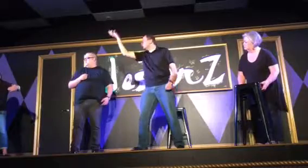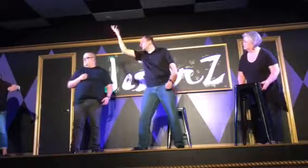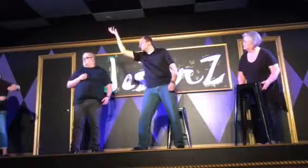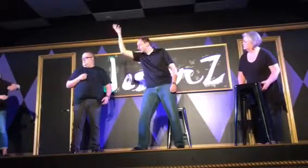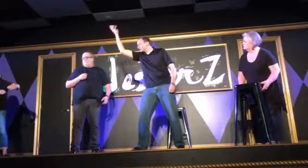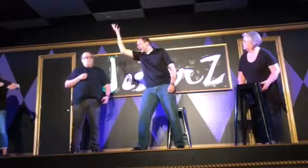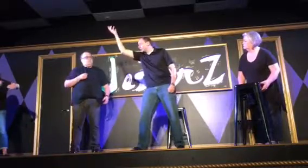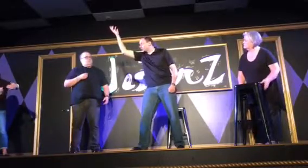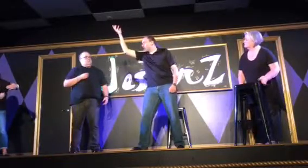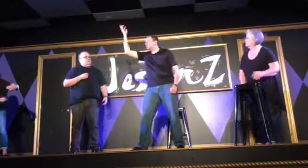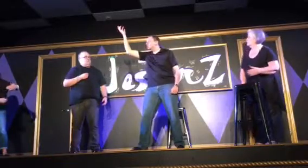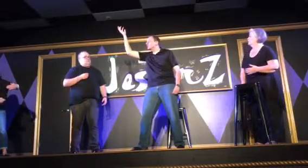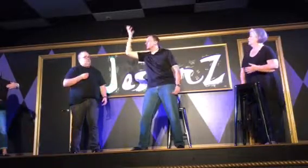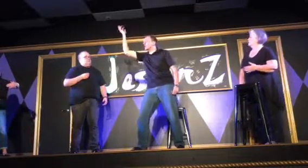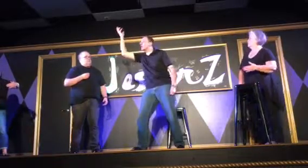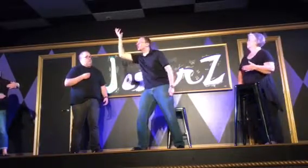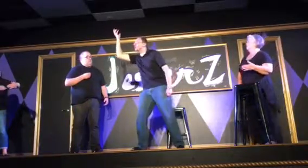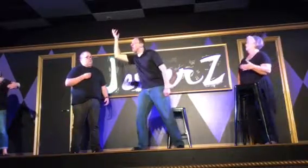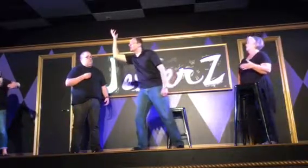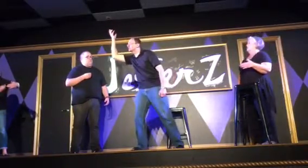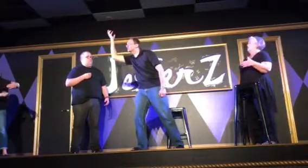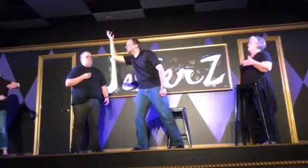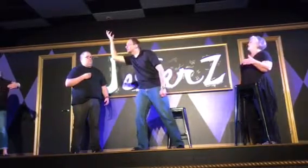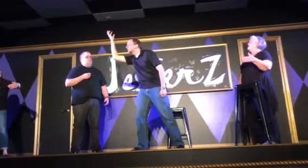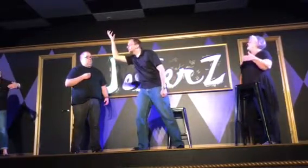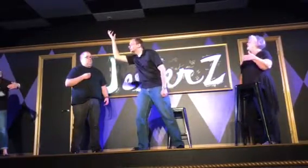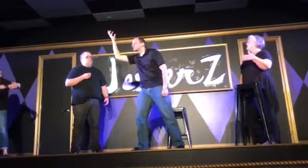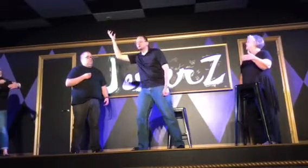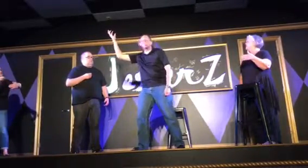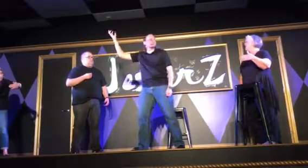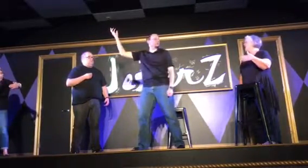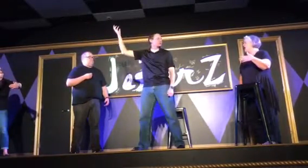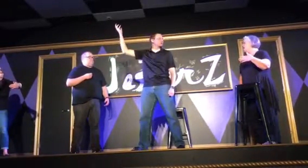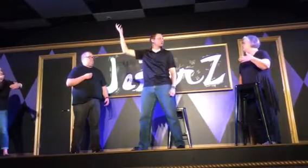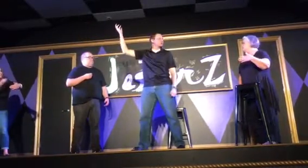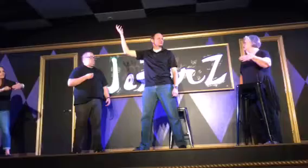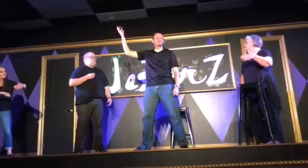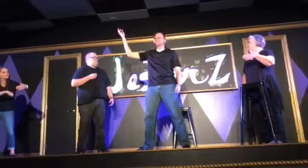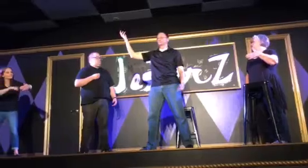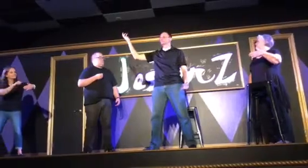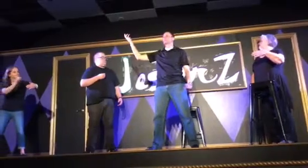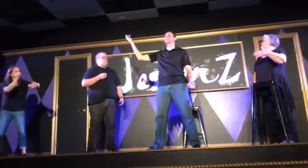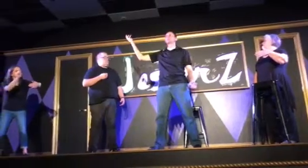Newton, the apple, Newton, the father of calculus. That's not in this class.